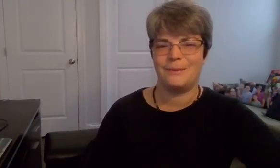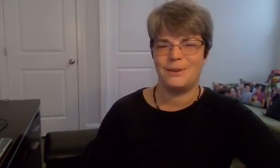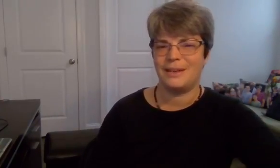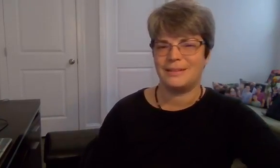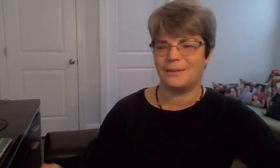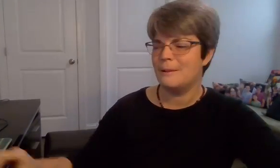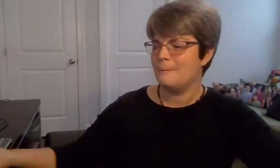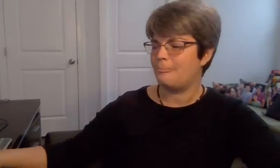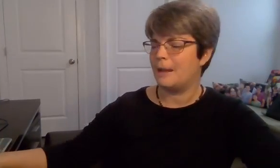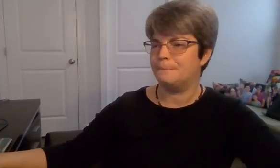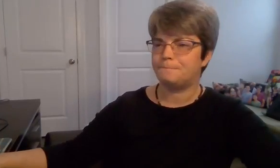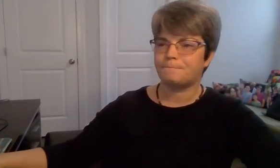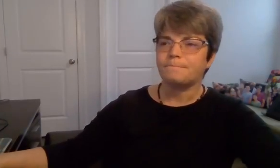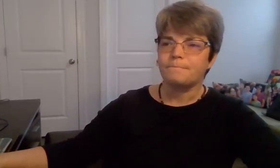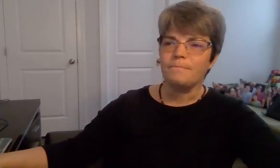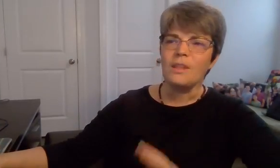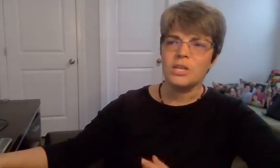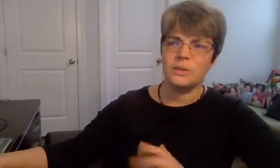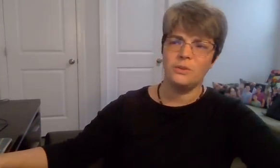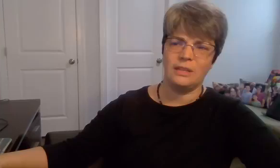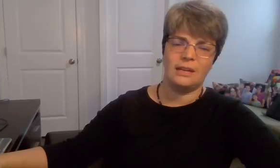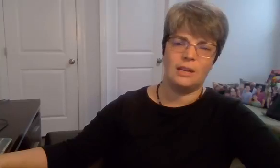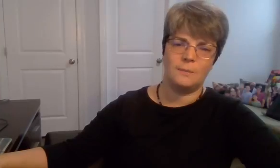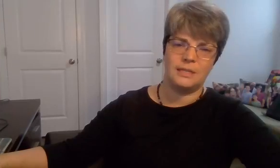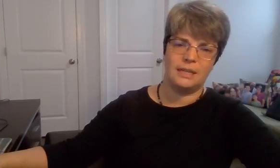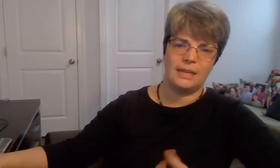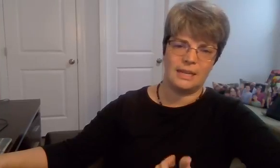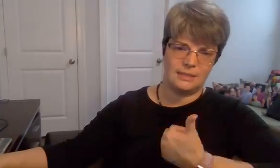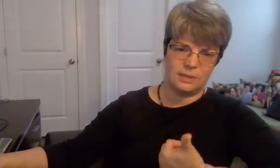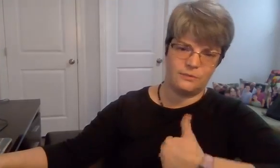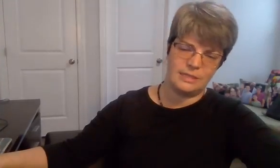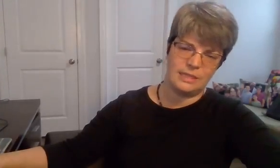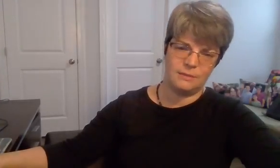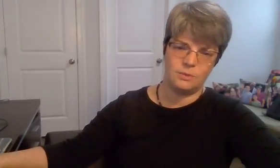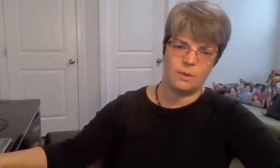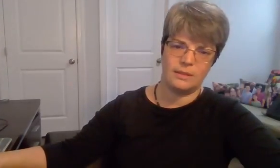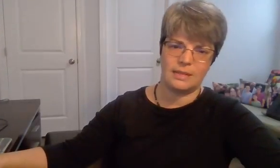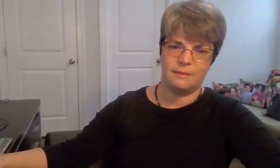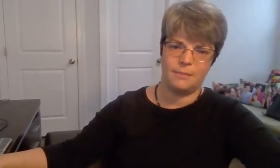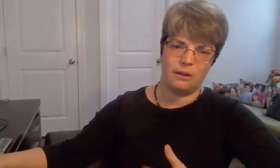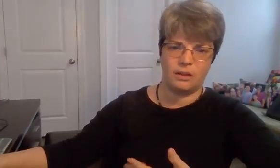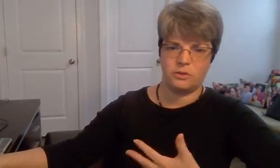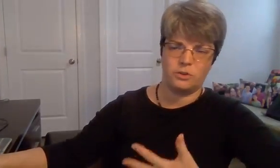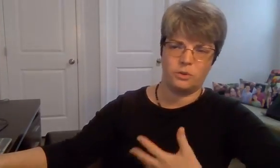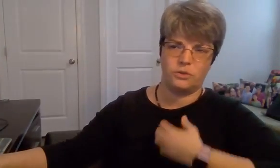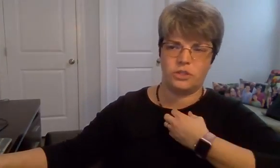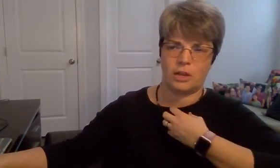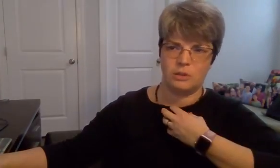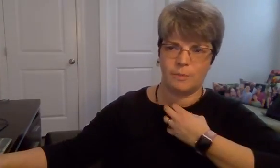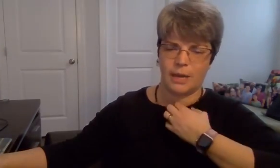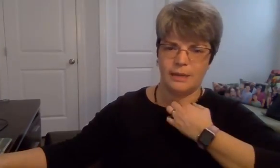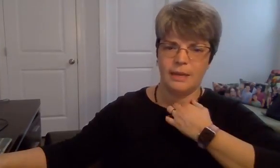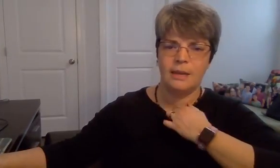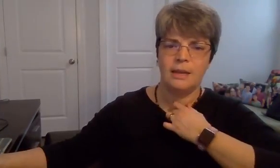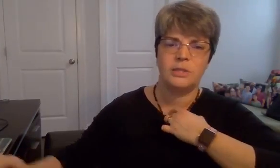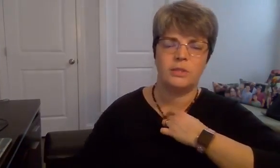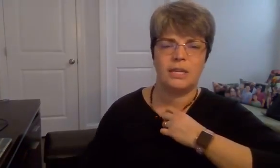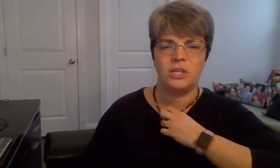community. So I do think that it helps to enhance self-esteem as well as that parent or adult-child bond. So studies show